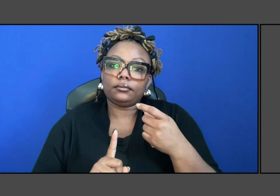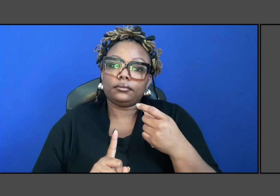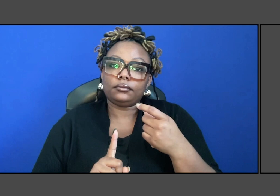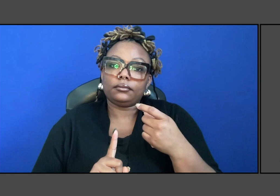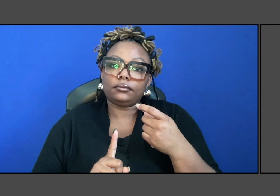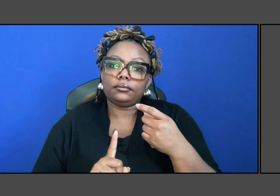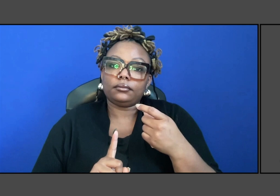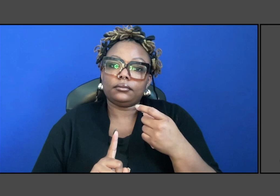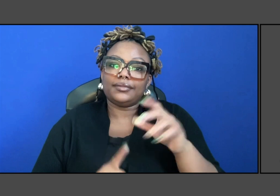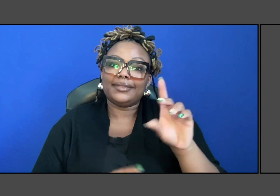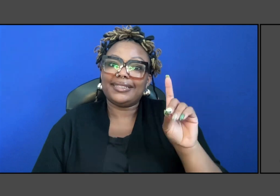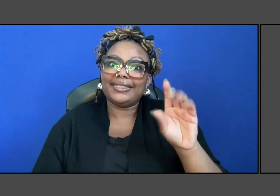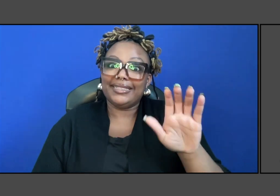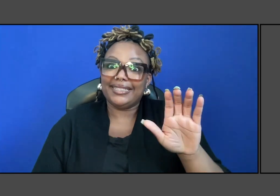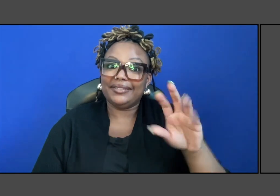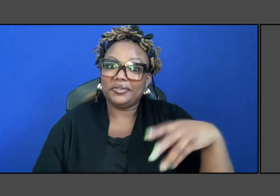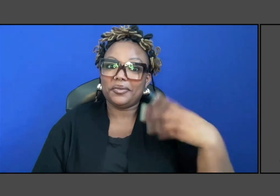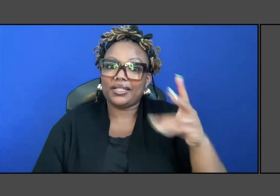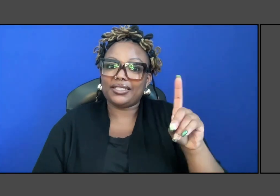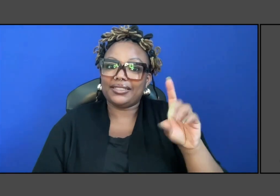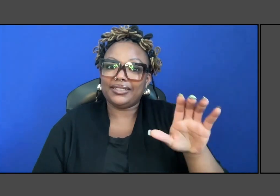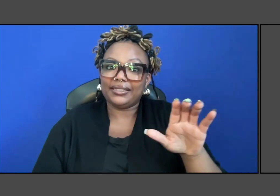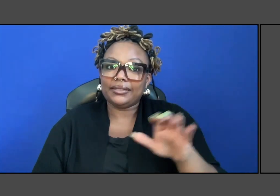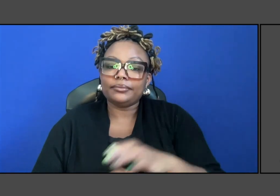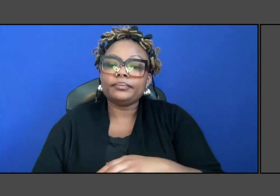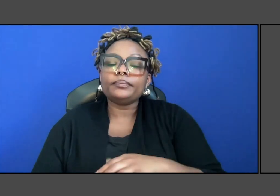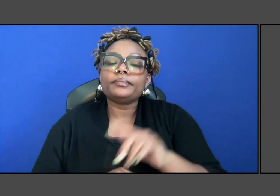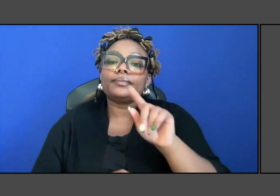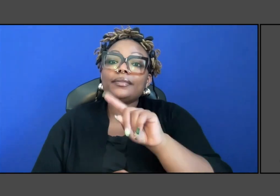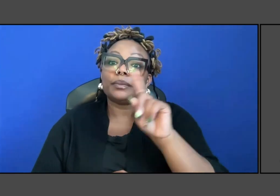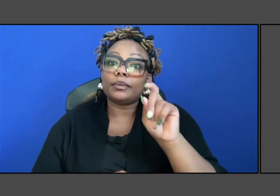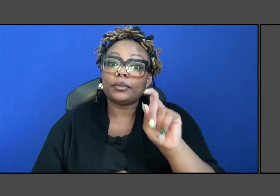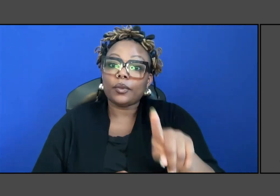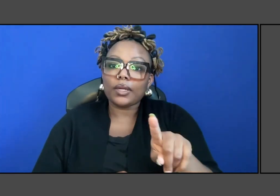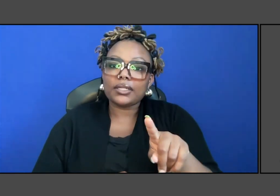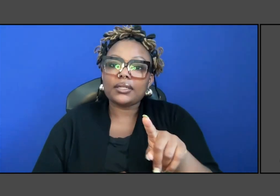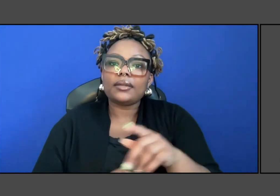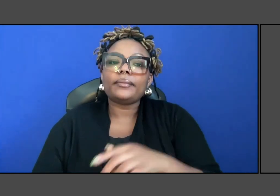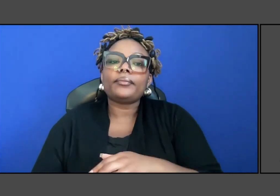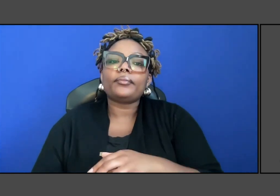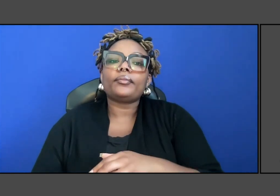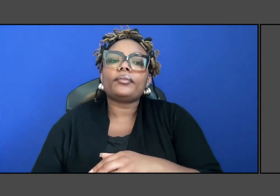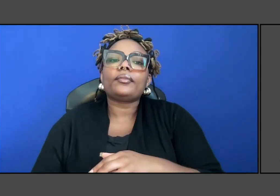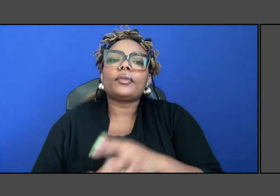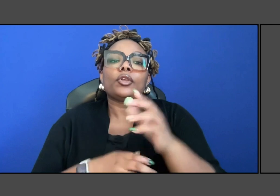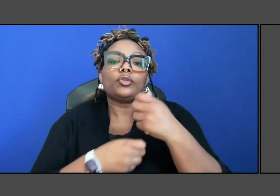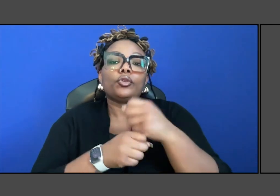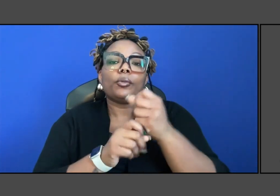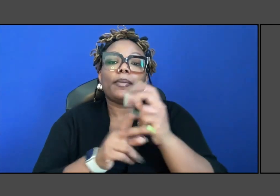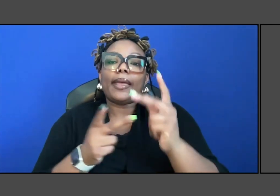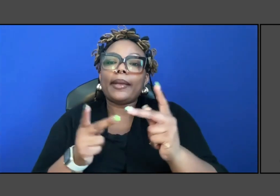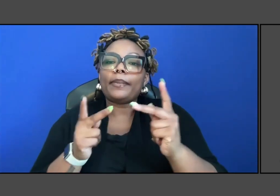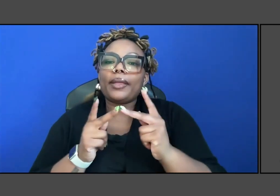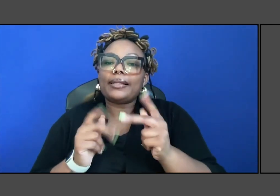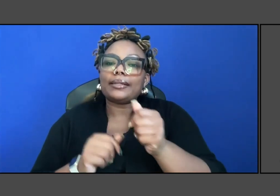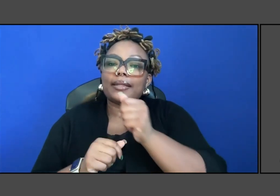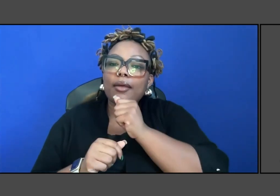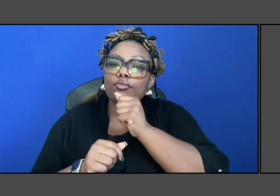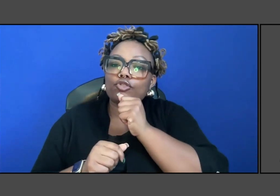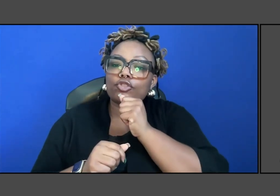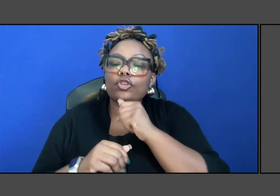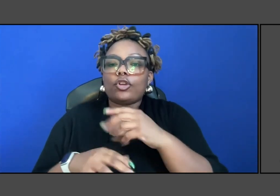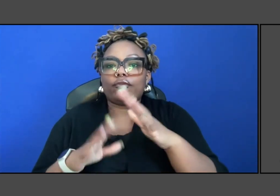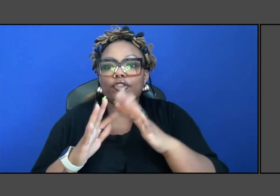DC. And the question is, in order to create spaces that preserve diversity, inclusion,